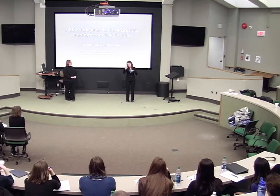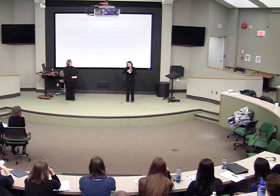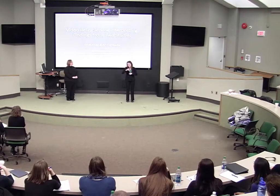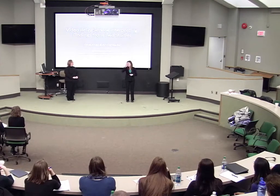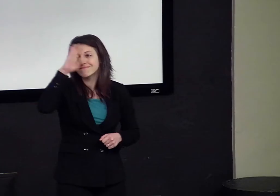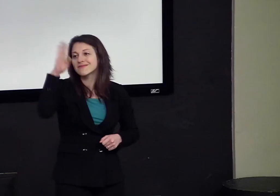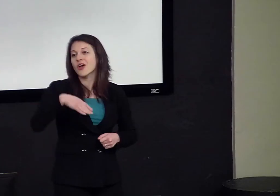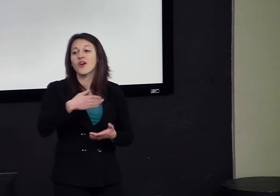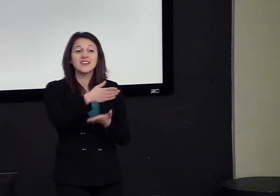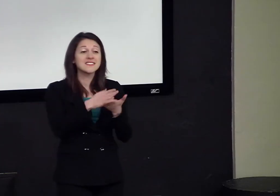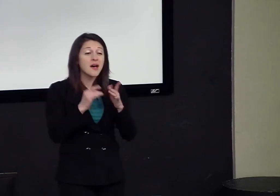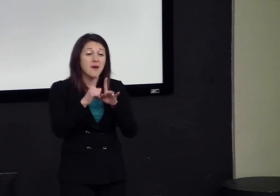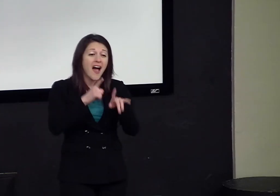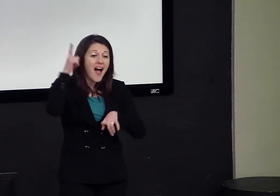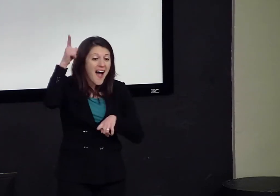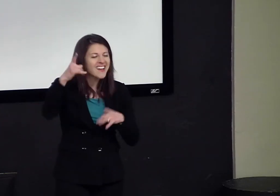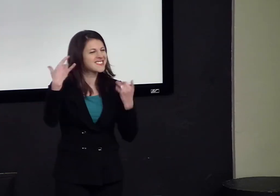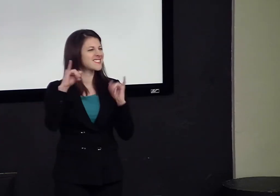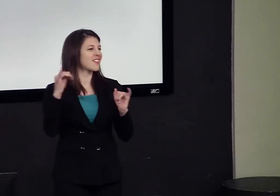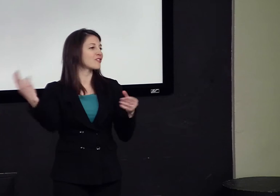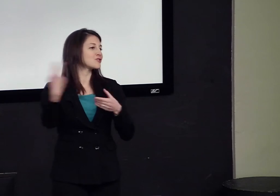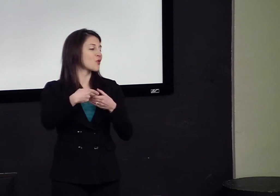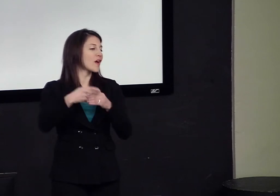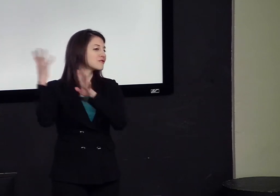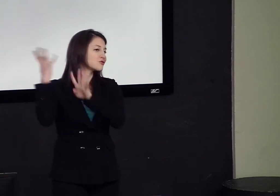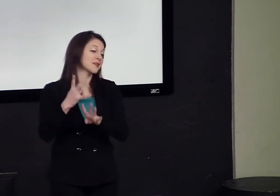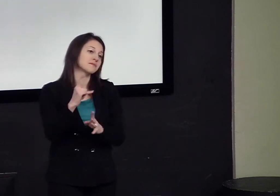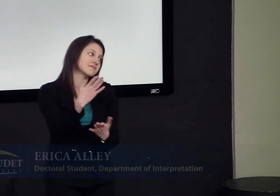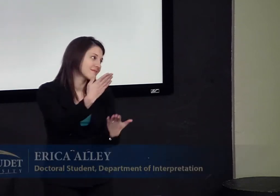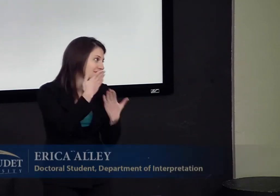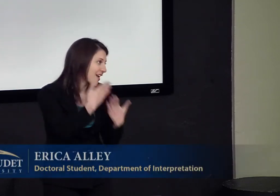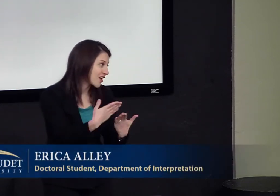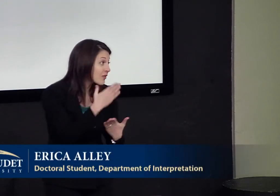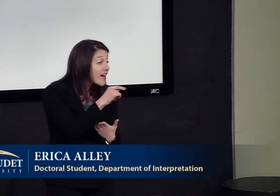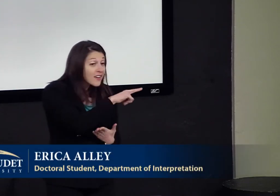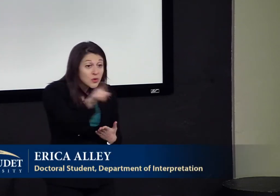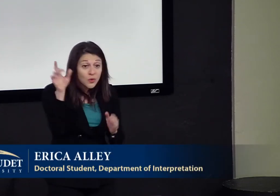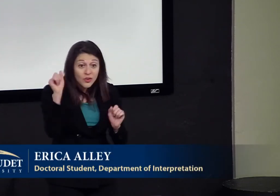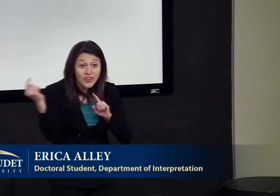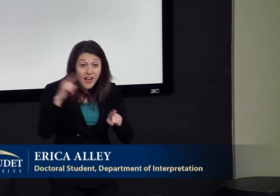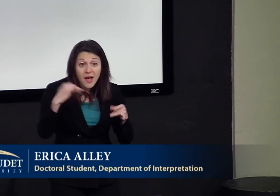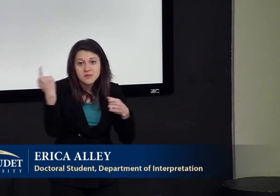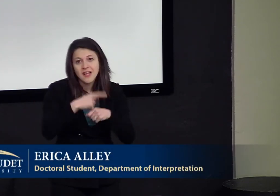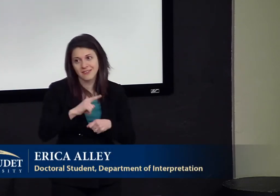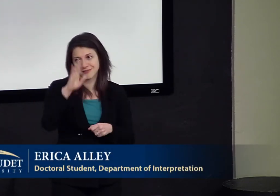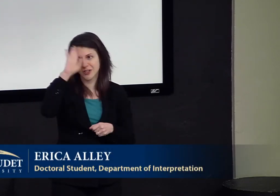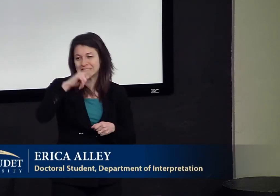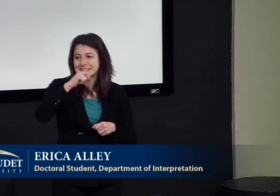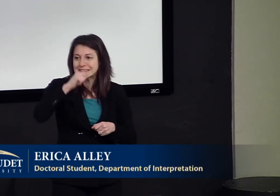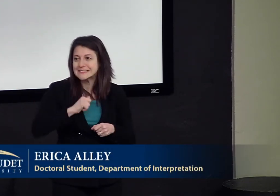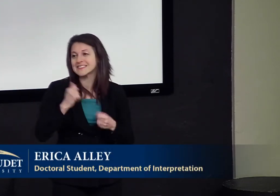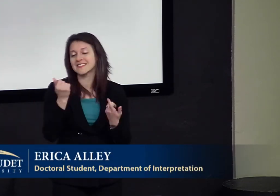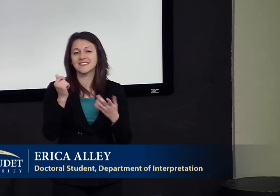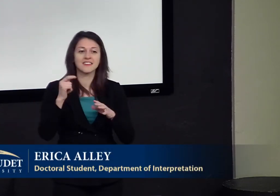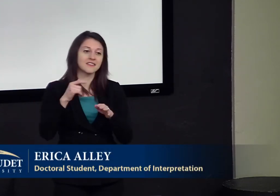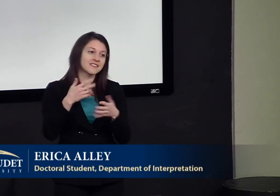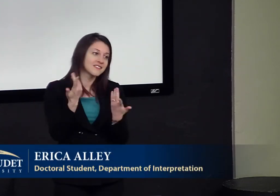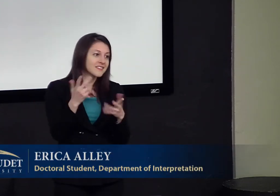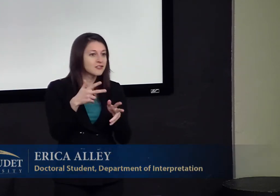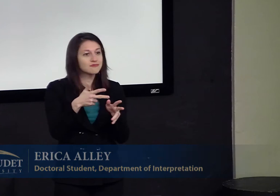First, we want to thank everyone for being here today. I know that there are some people who are joining us via live stream. Thank you for being here. And for those who are here in our presence, thank you for